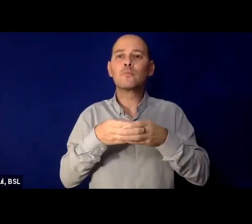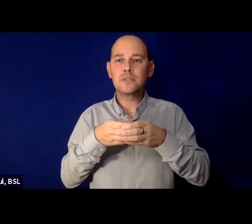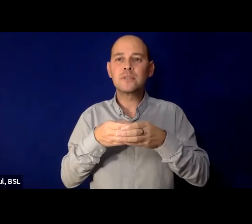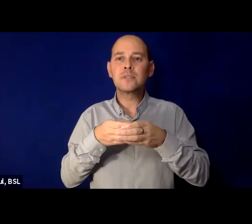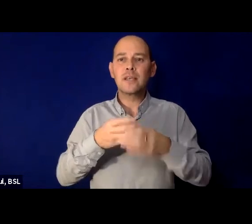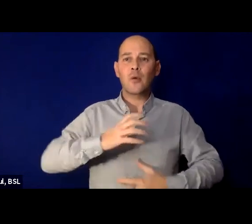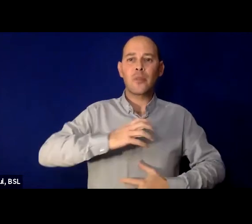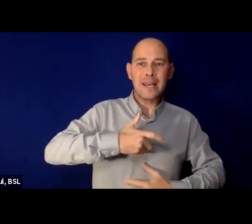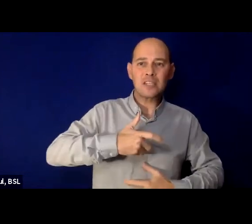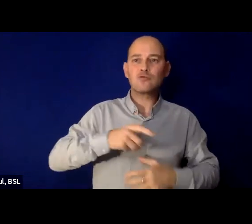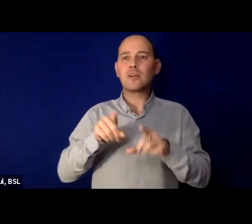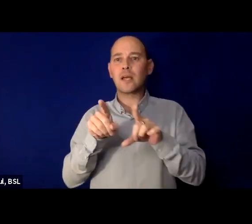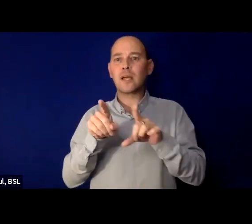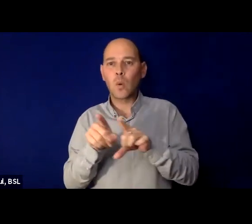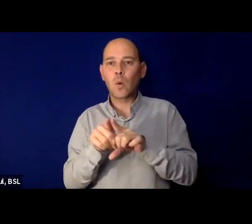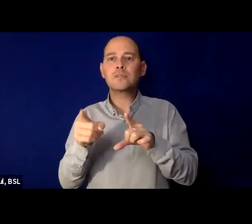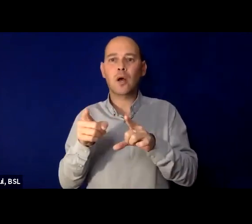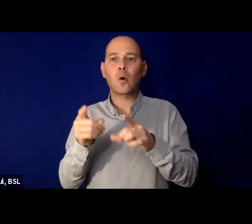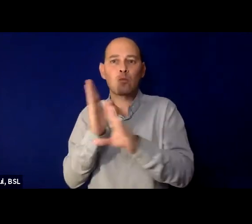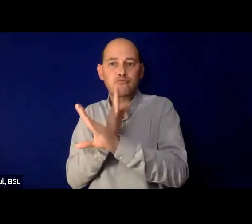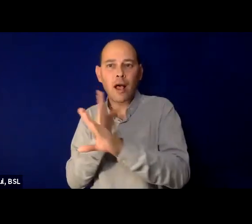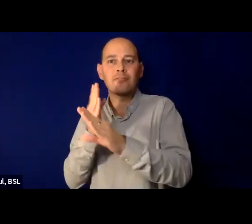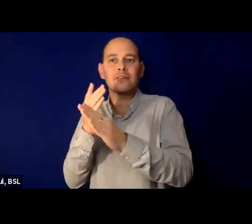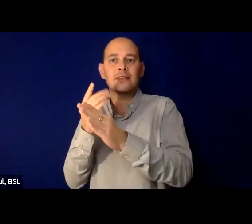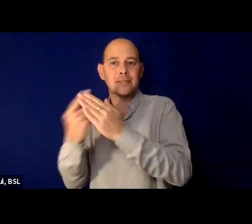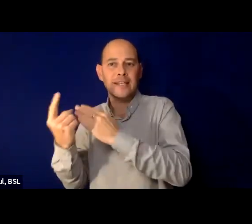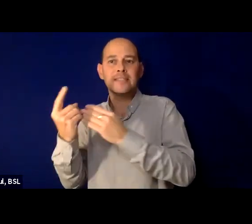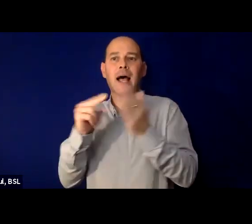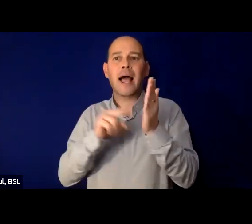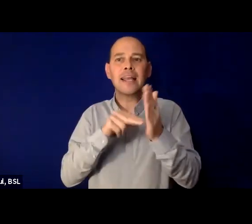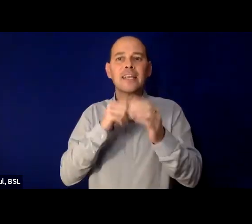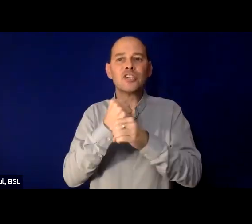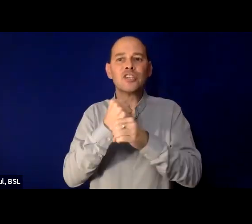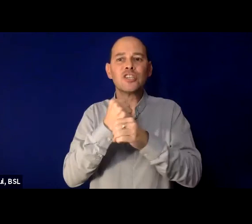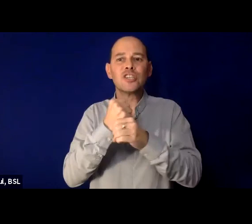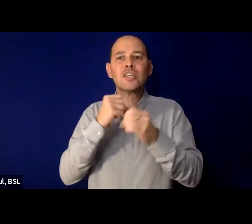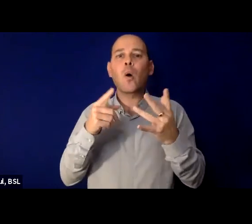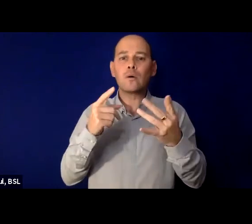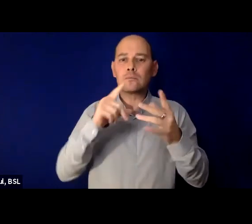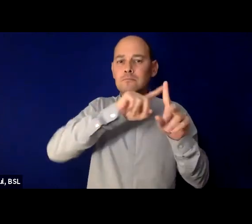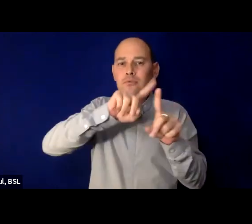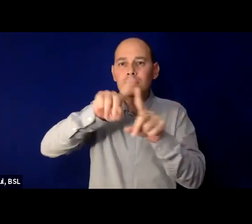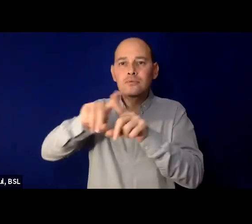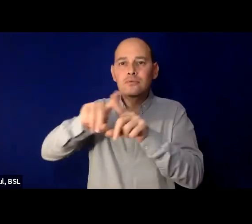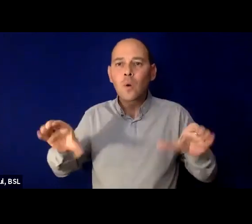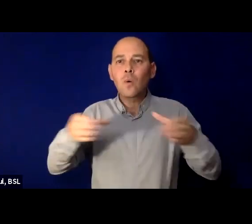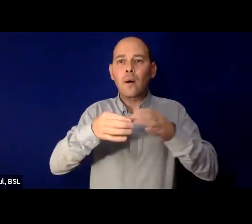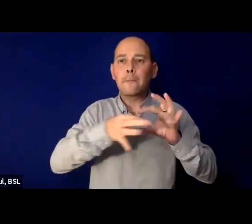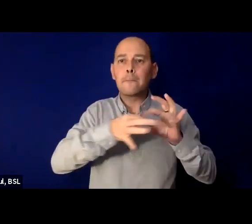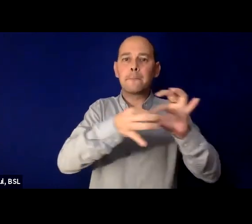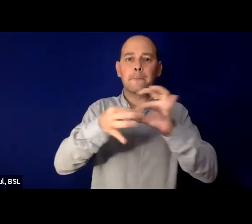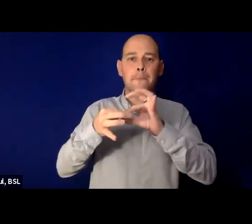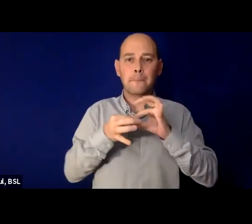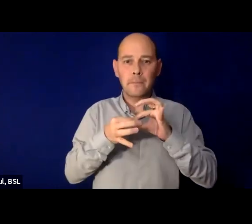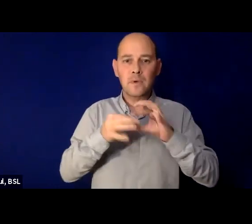ministry as well as private sector and NGO partners that are working in the country to really begin to